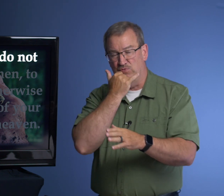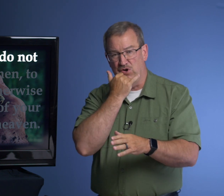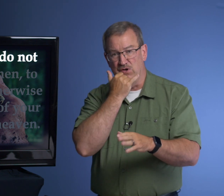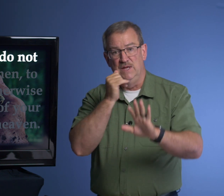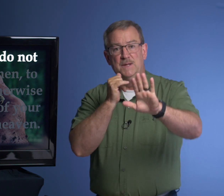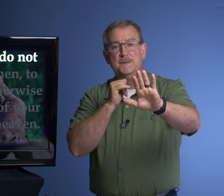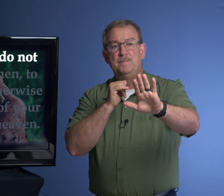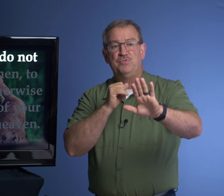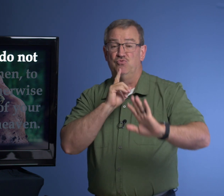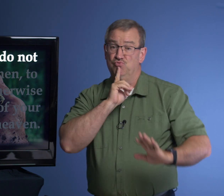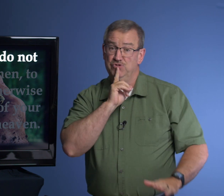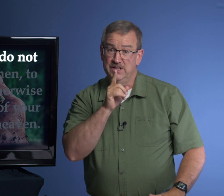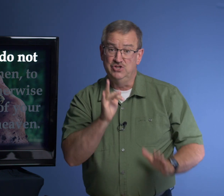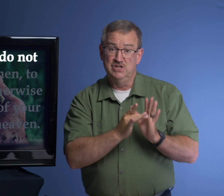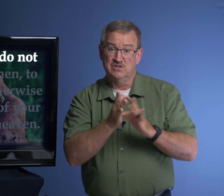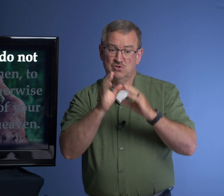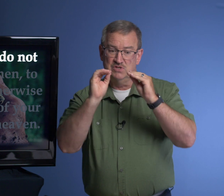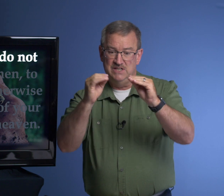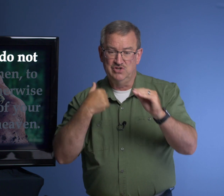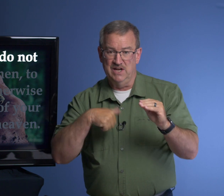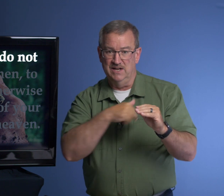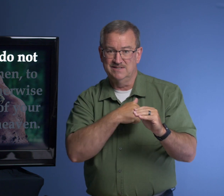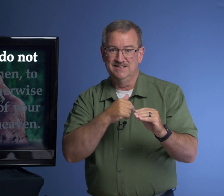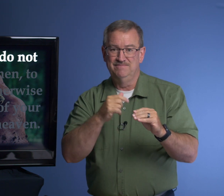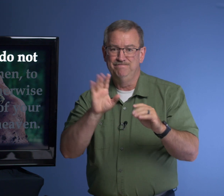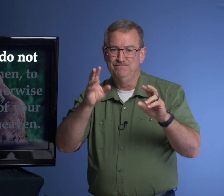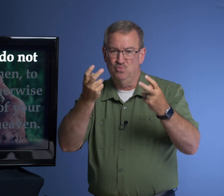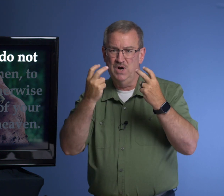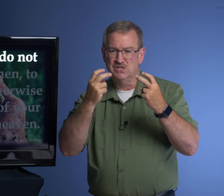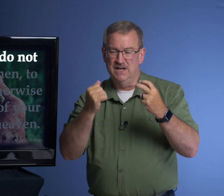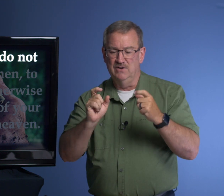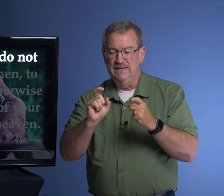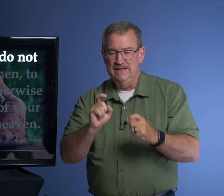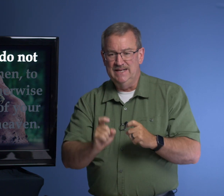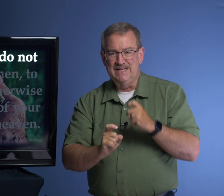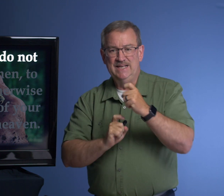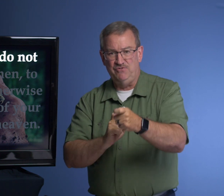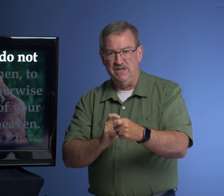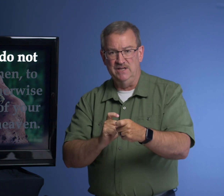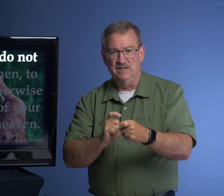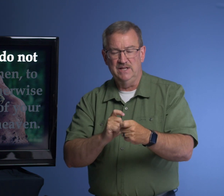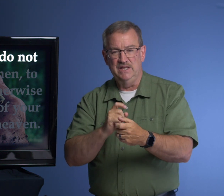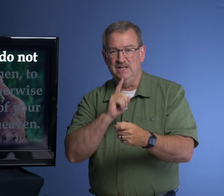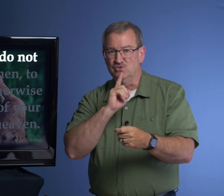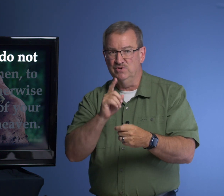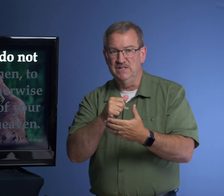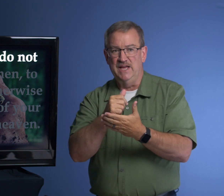wrong. Really, Jesus was teaching us, watch now, giving is really a